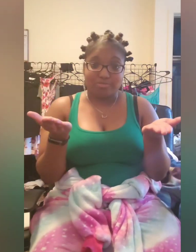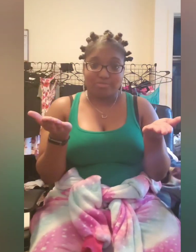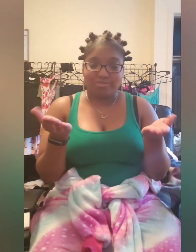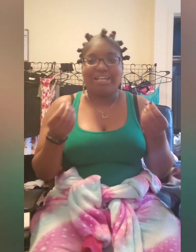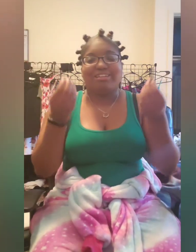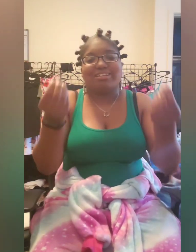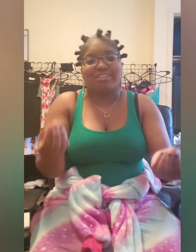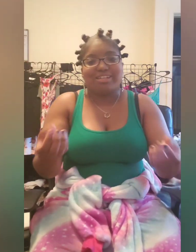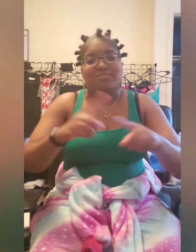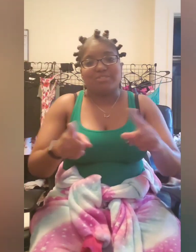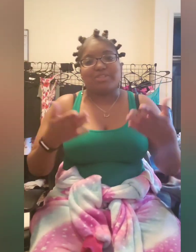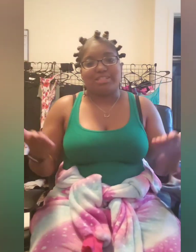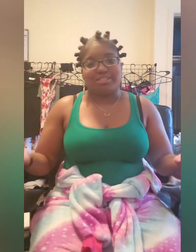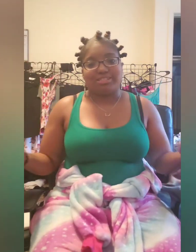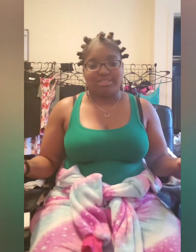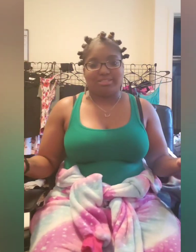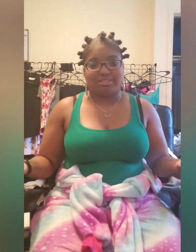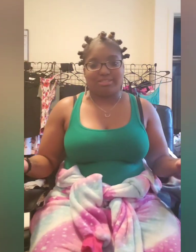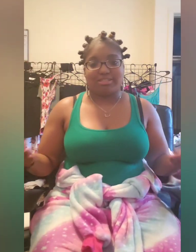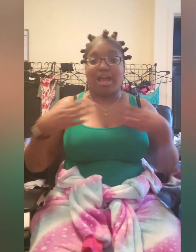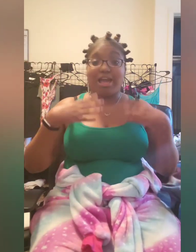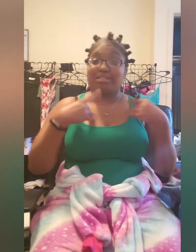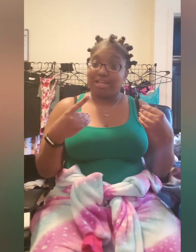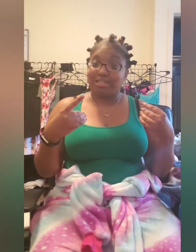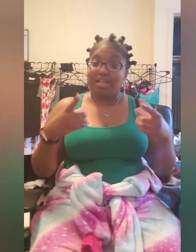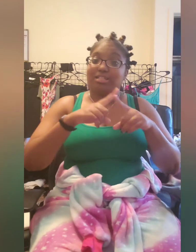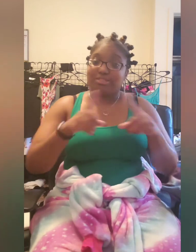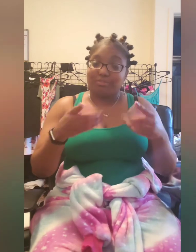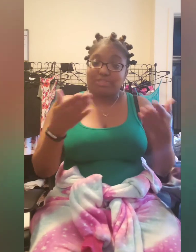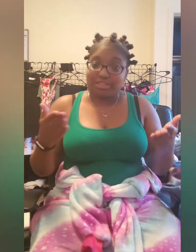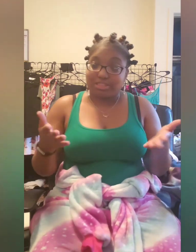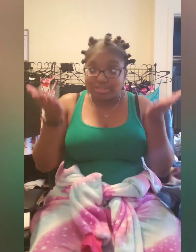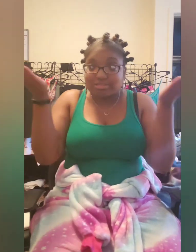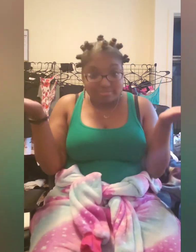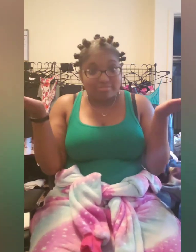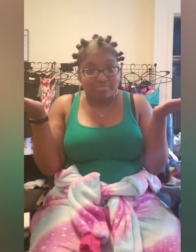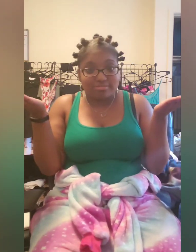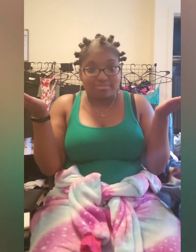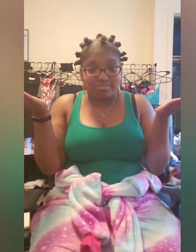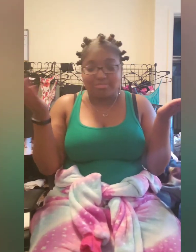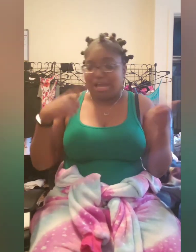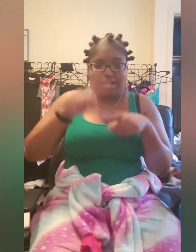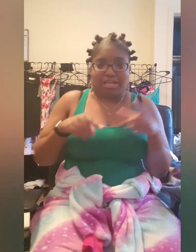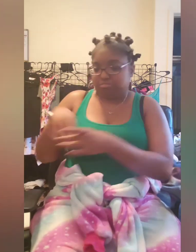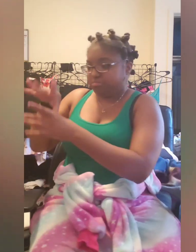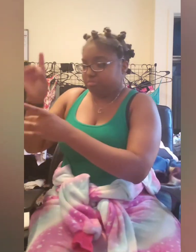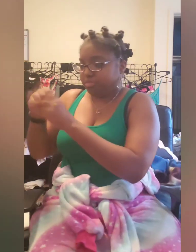Like, oh, I have to pick one from this guy or, oh, I have to pick one for this woman. And I don't want to pick.